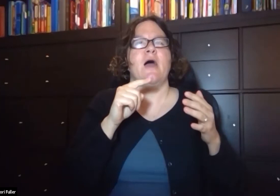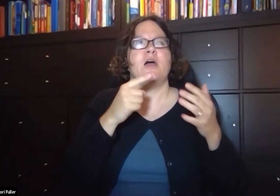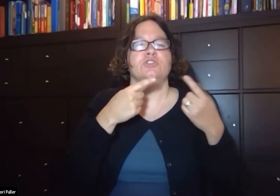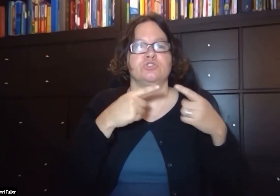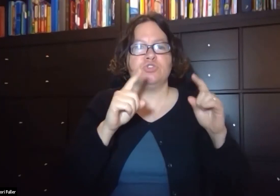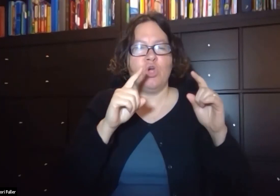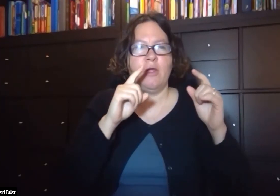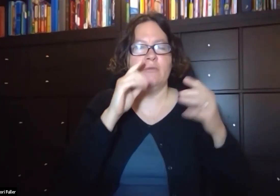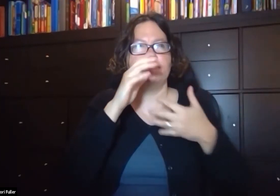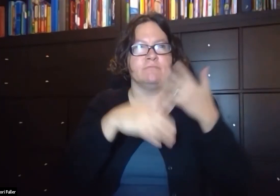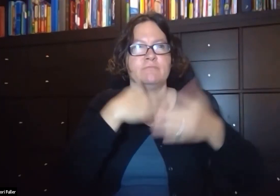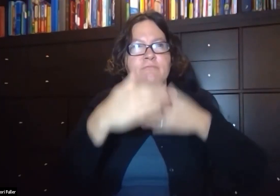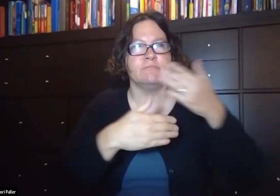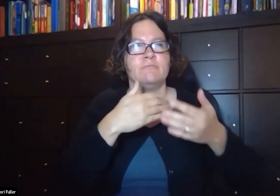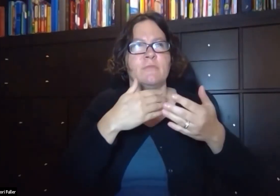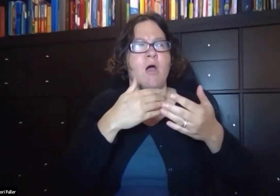hold.